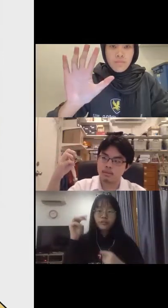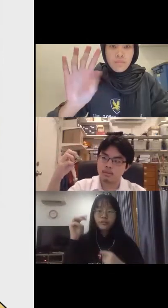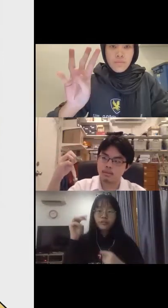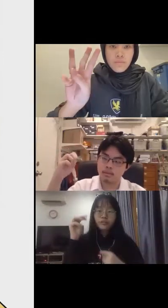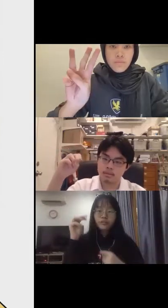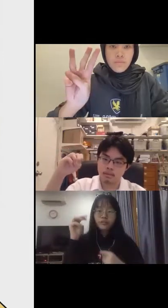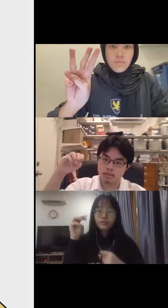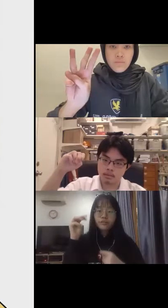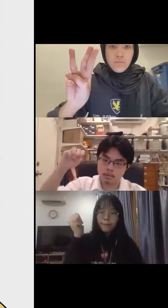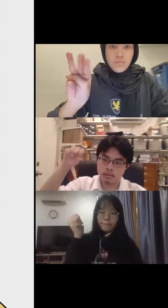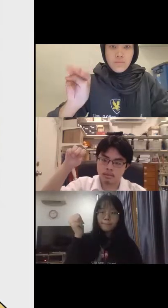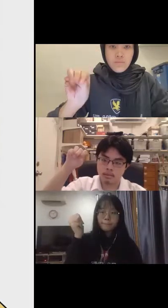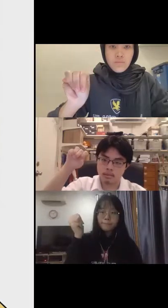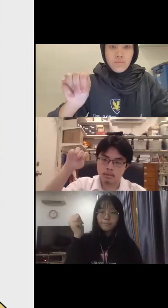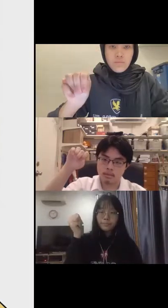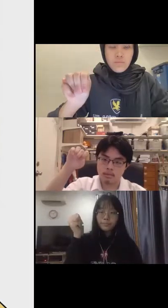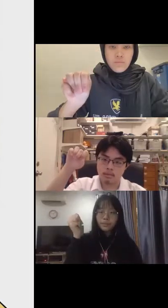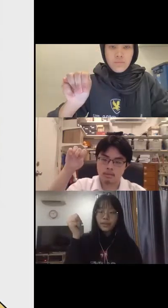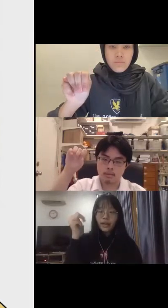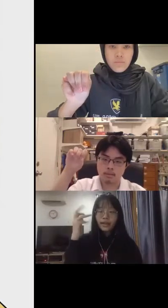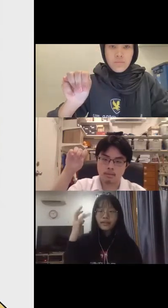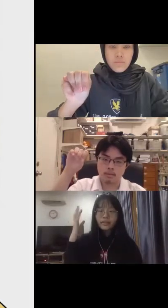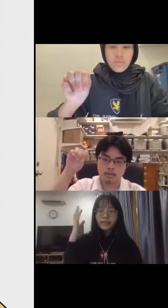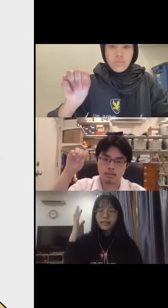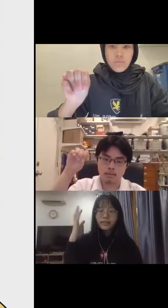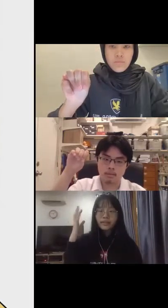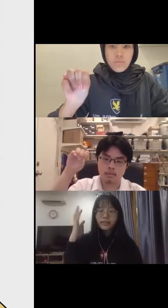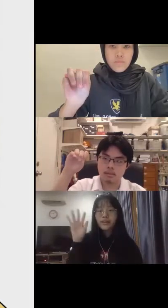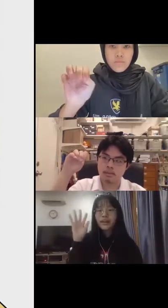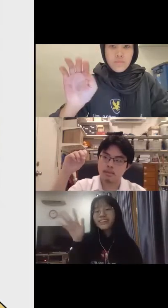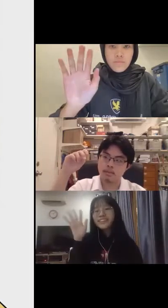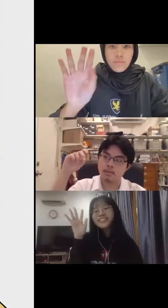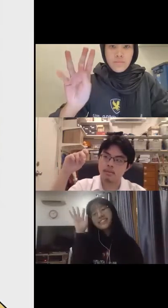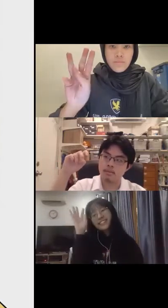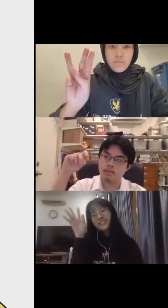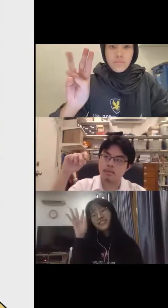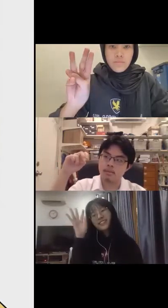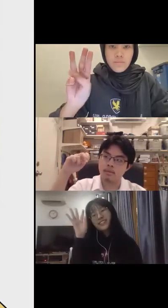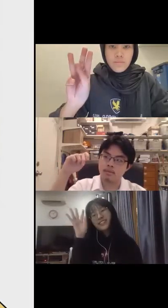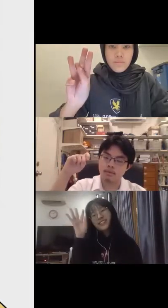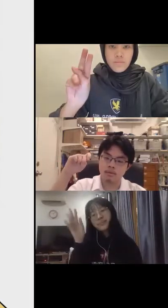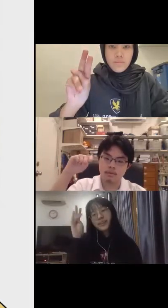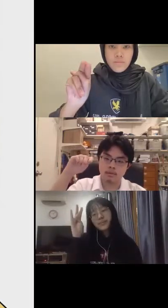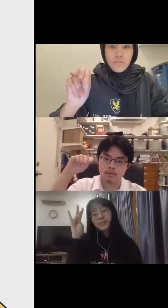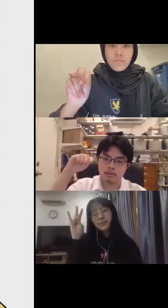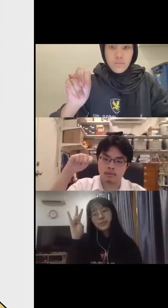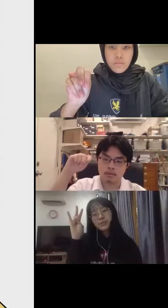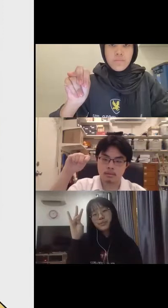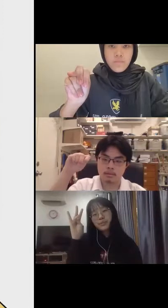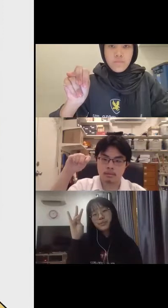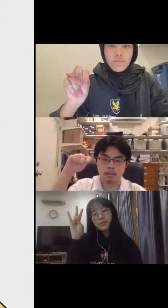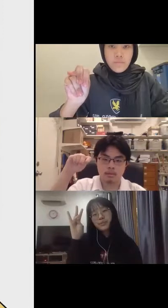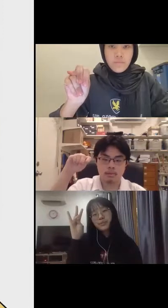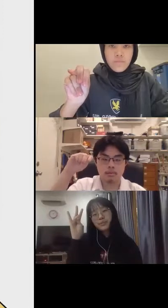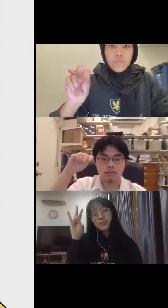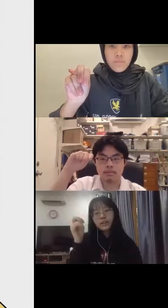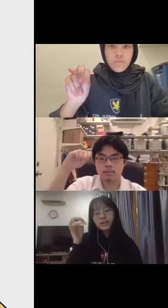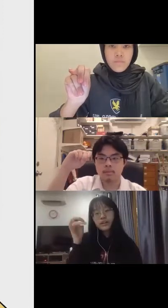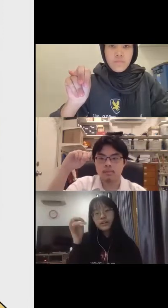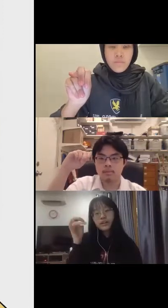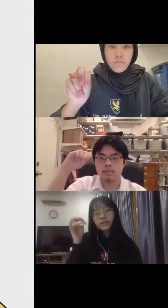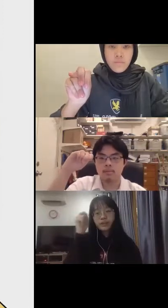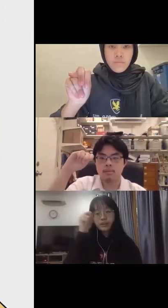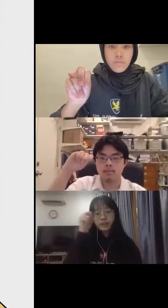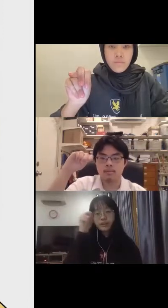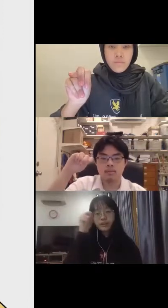ring finger, so M. N, you have your thumb in between your middle